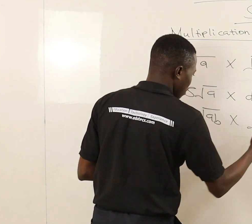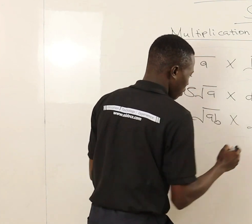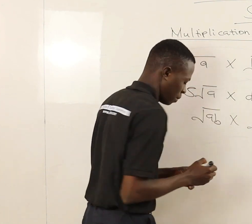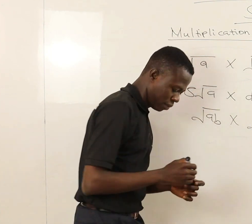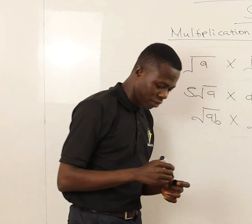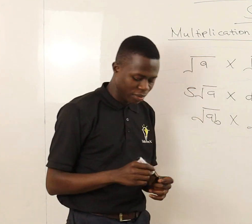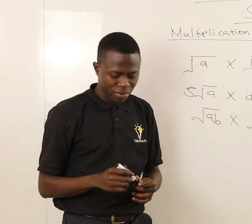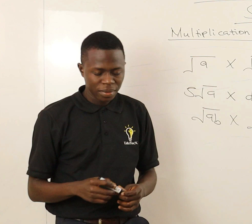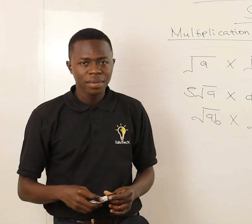ZX.